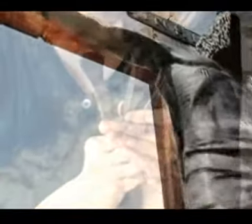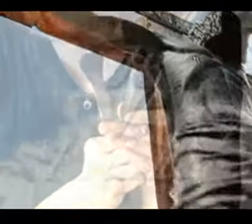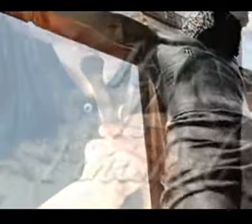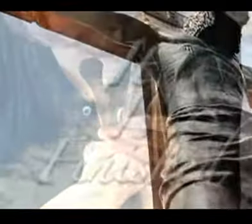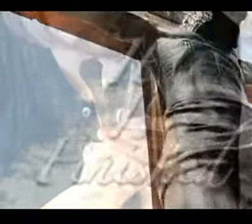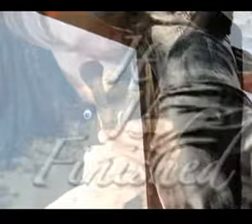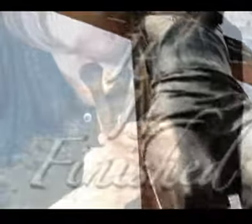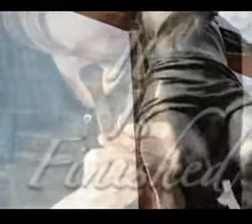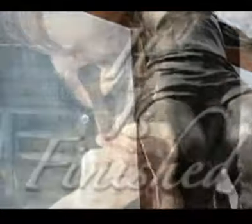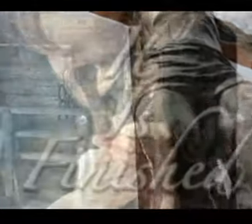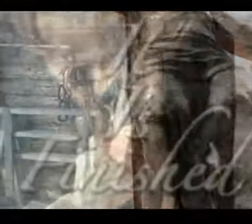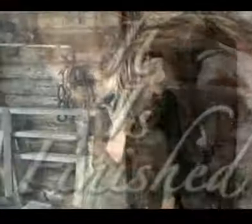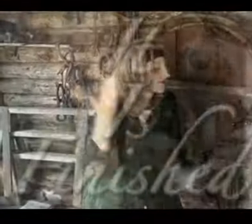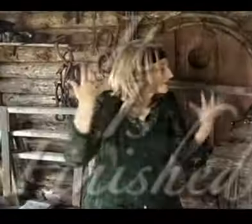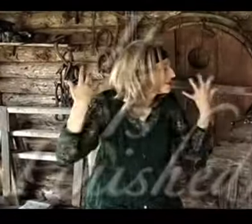It is